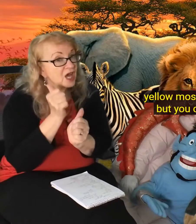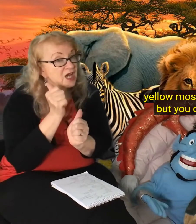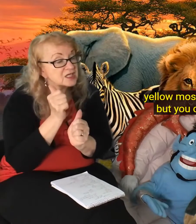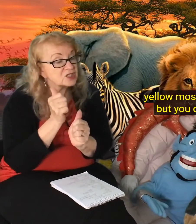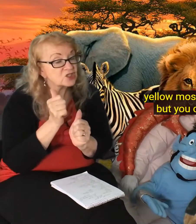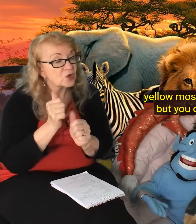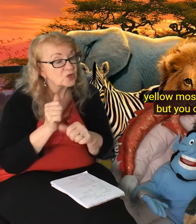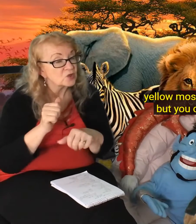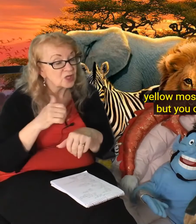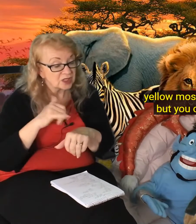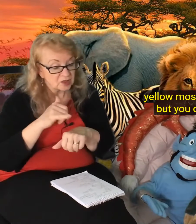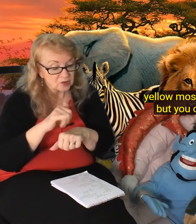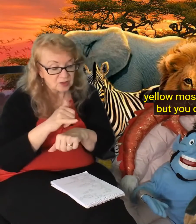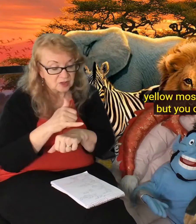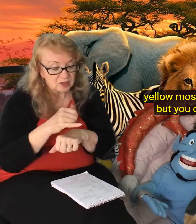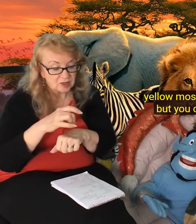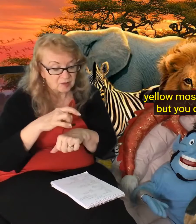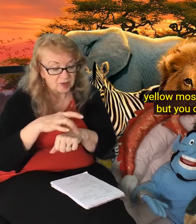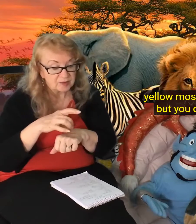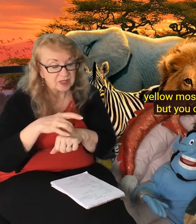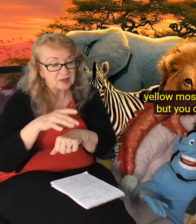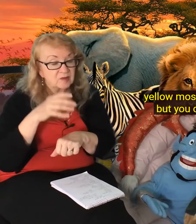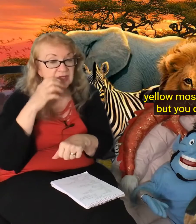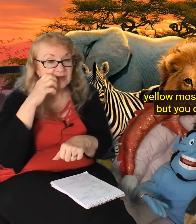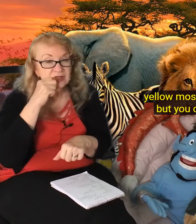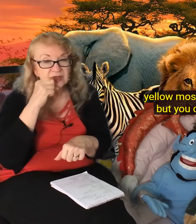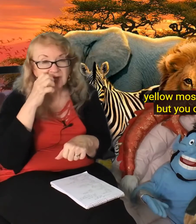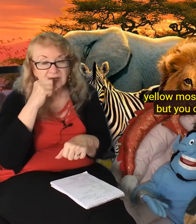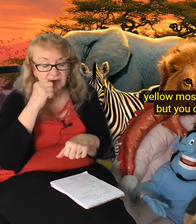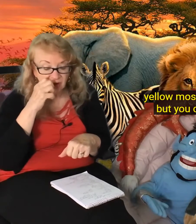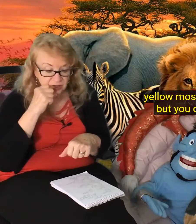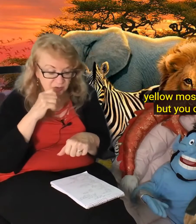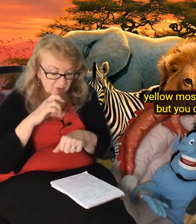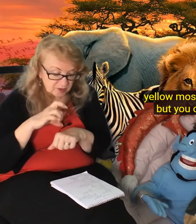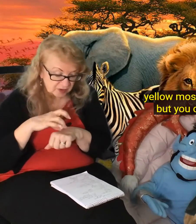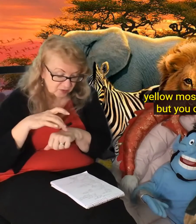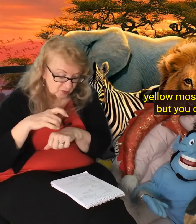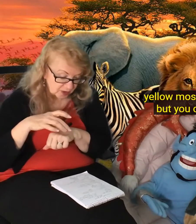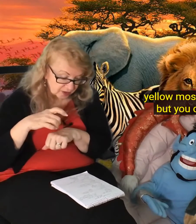signs show you yellow pumpkin, but you can design orange pumpkin if you like.